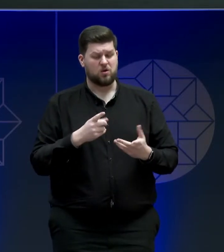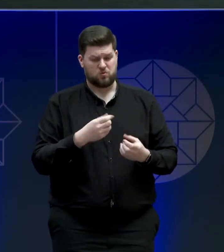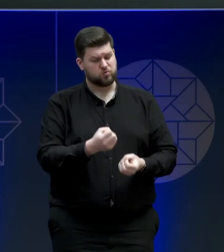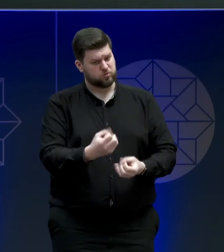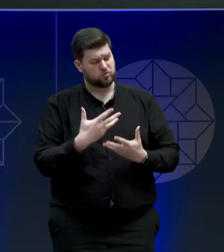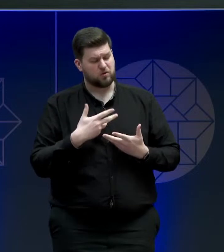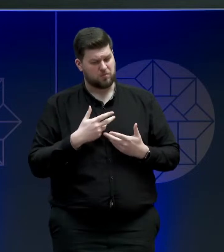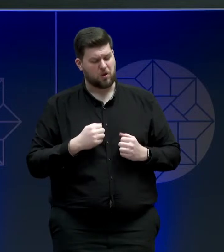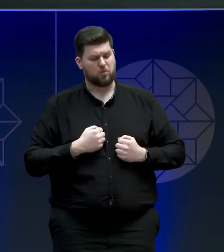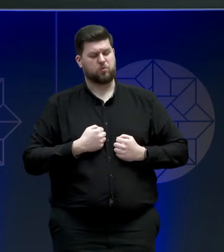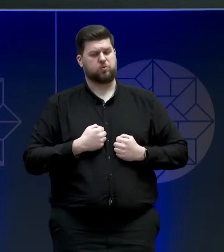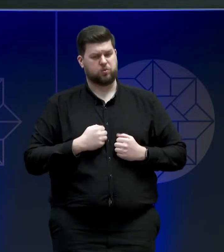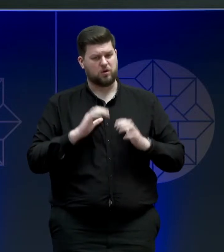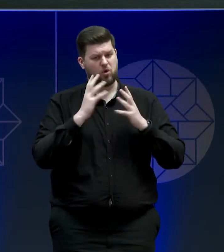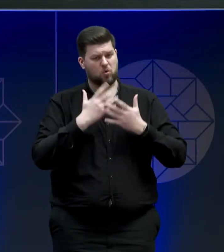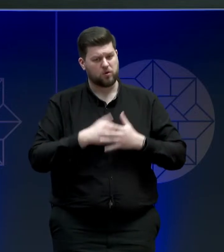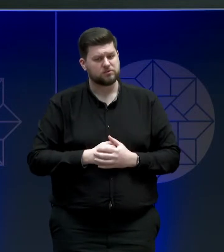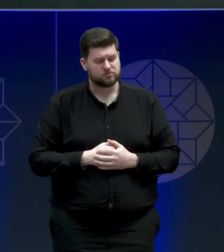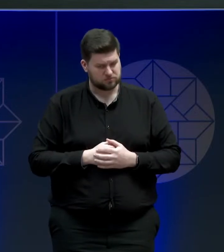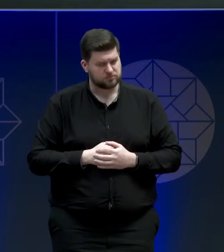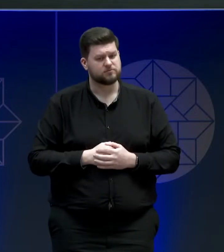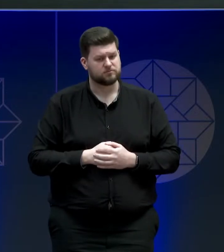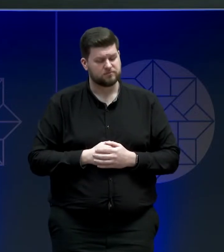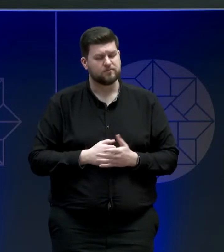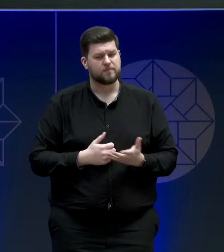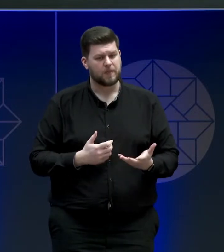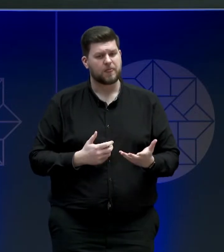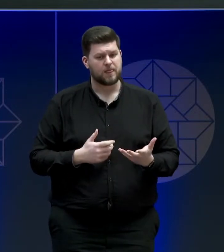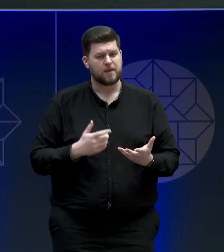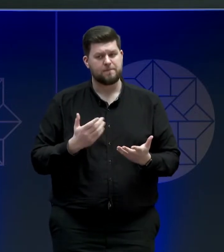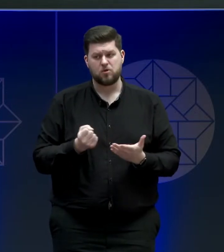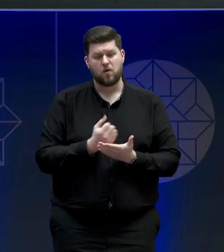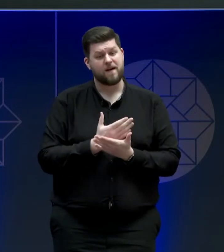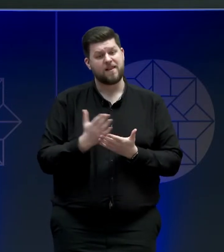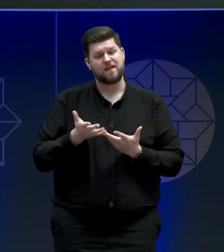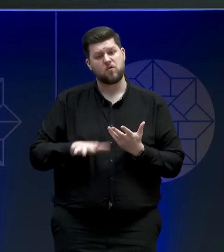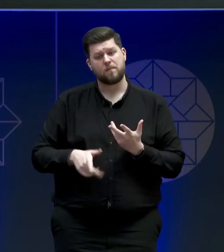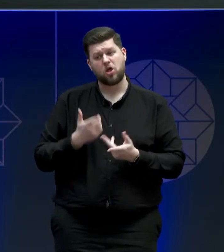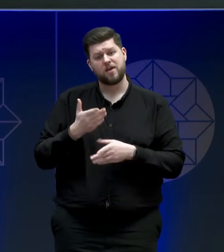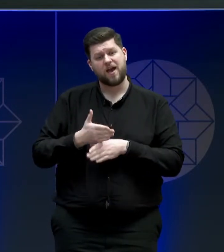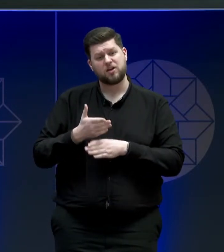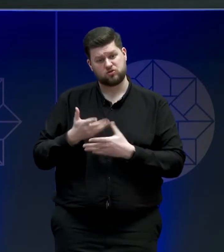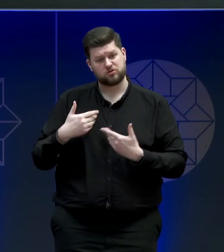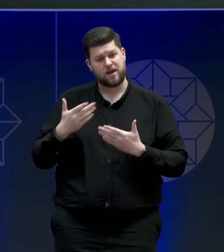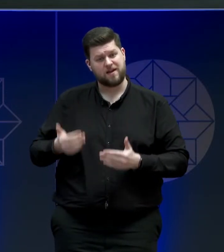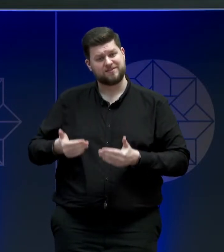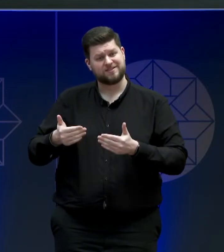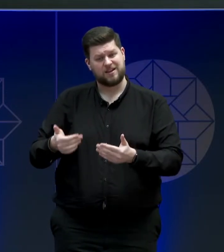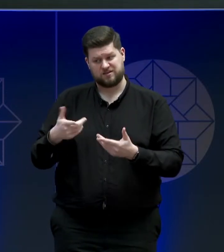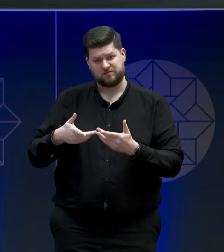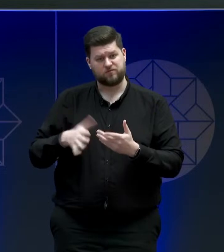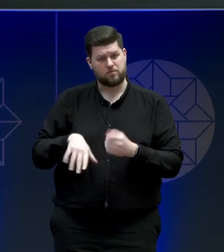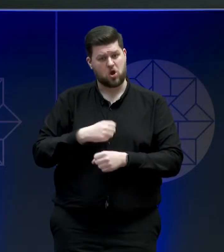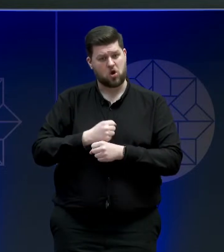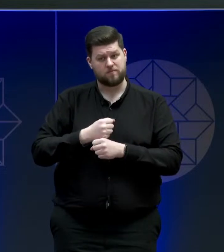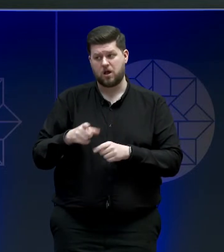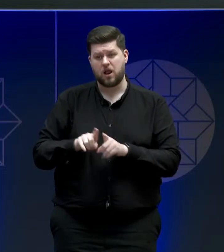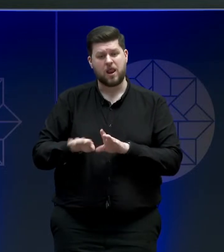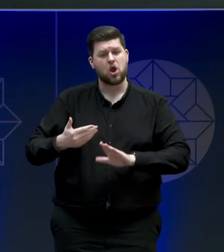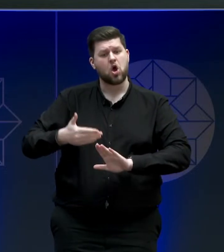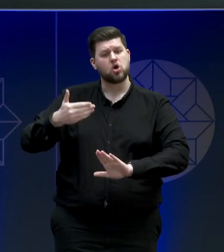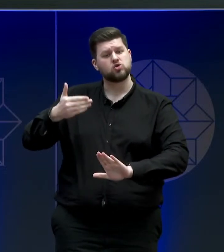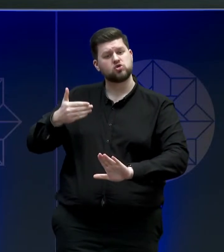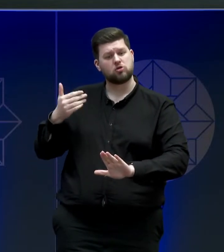put to me today, Peter, but I think it's clear from the other actions I've taken in government around, for example, the historic child abuse